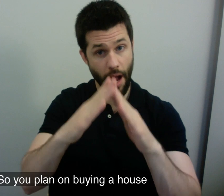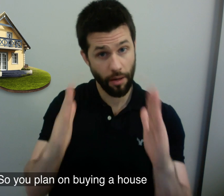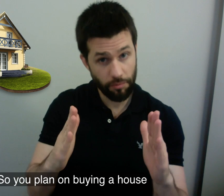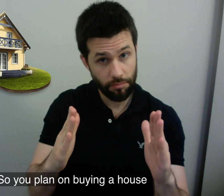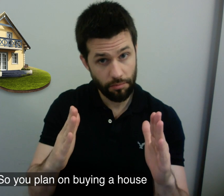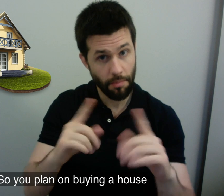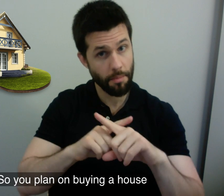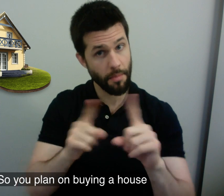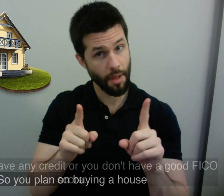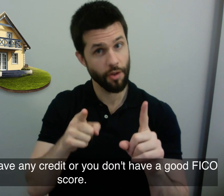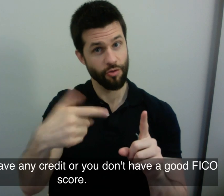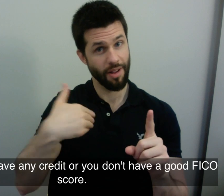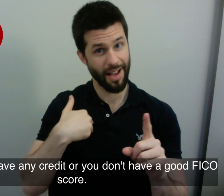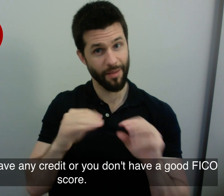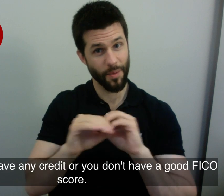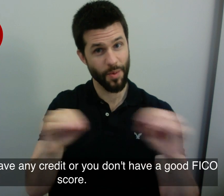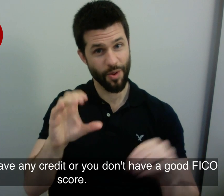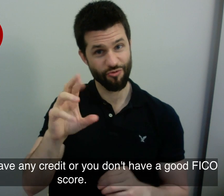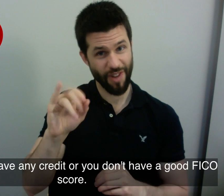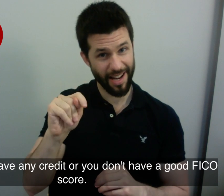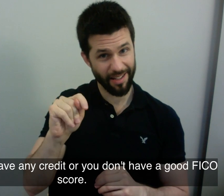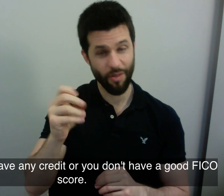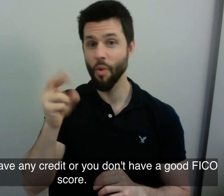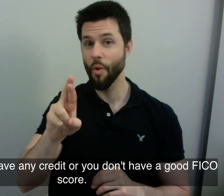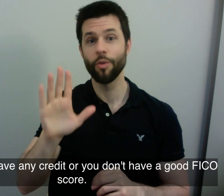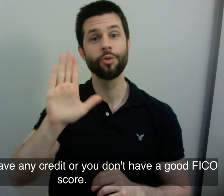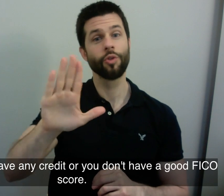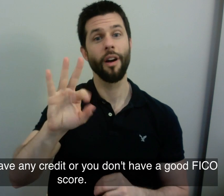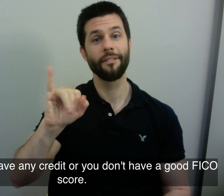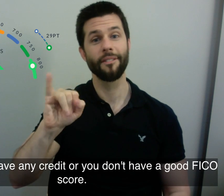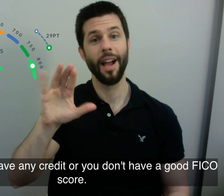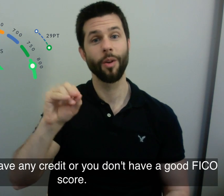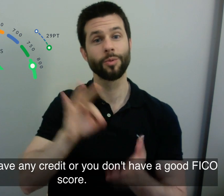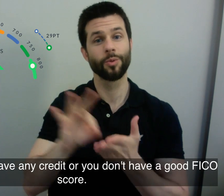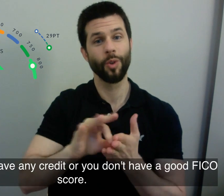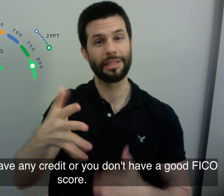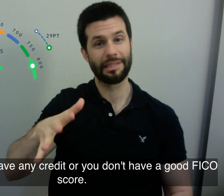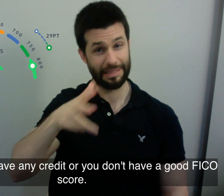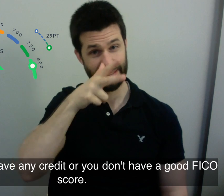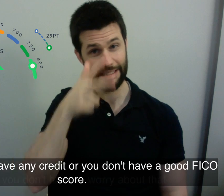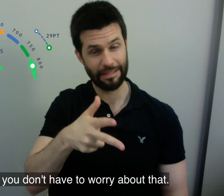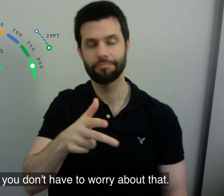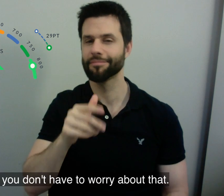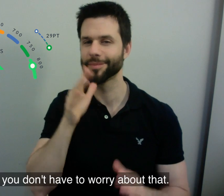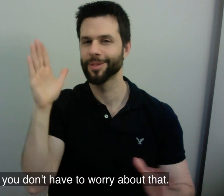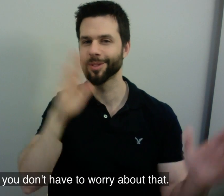So you plan on buying a house, but you don't have any credit or you don't have a good FICO score.